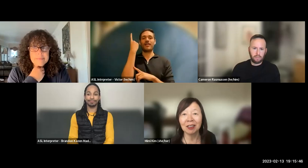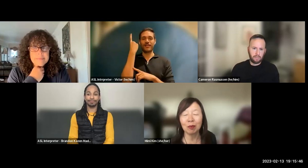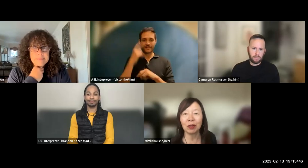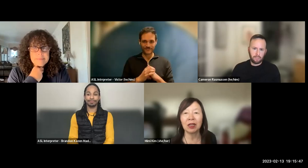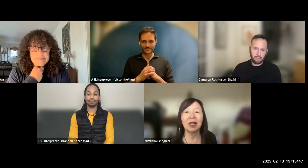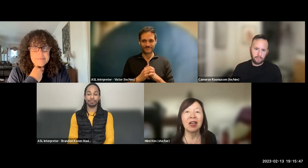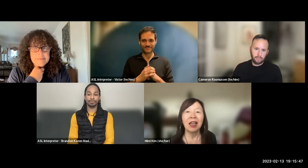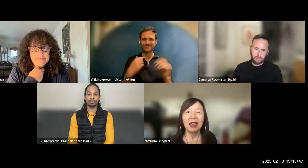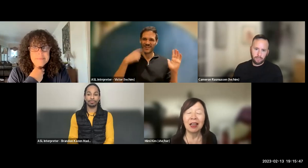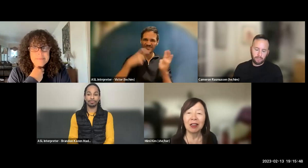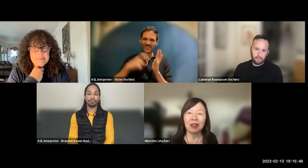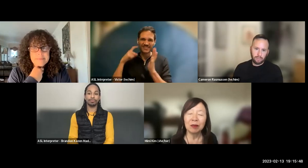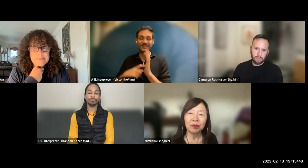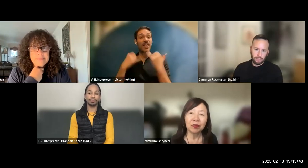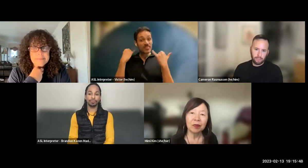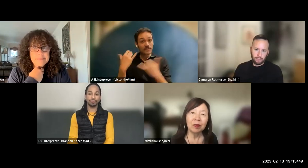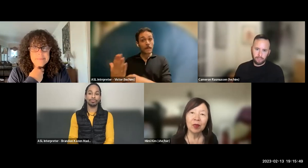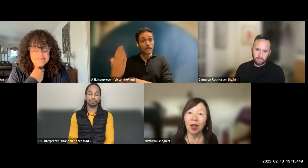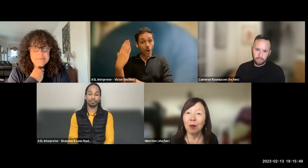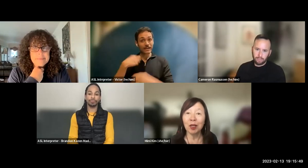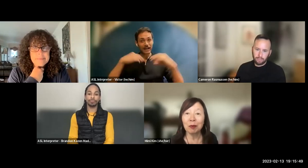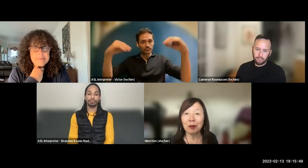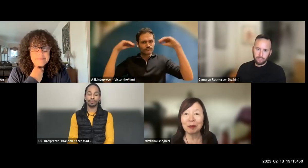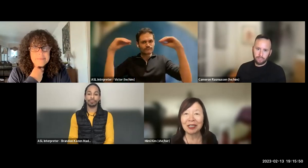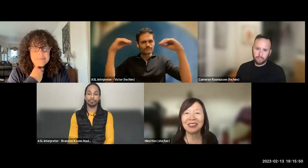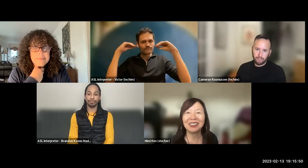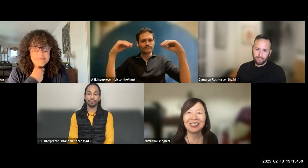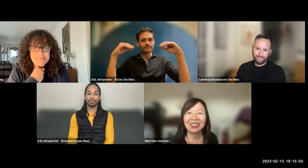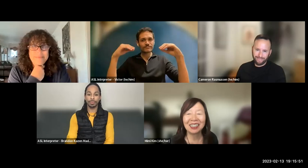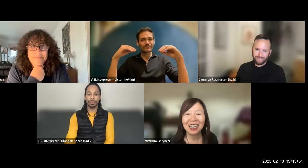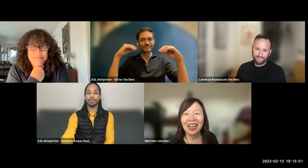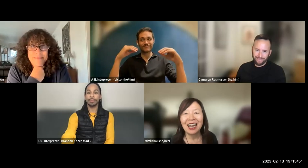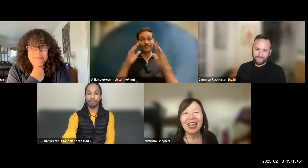taught this morning, and I brought the book with me.